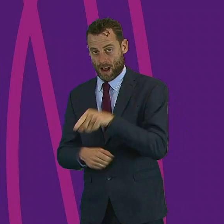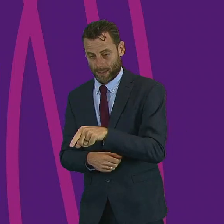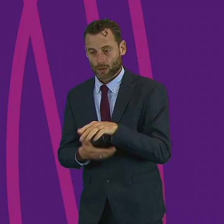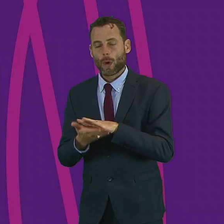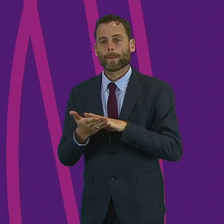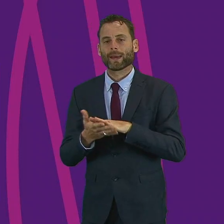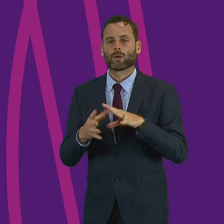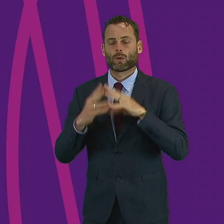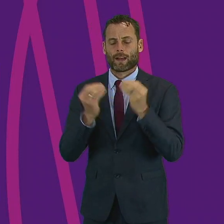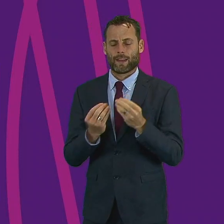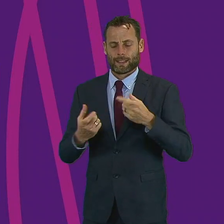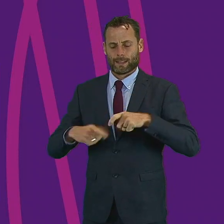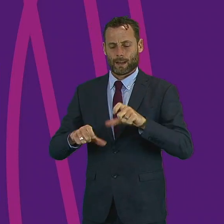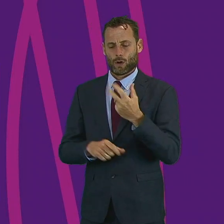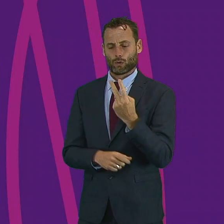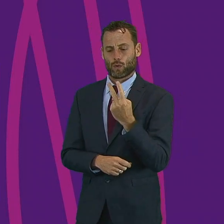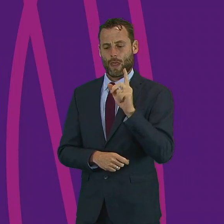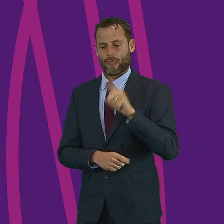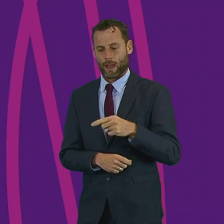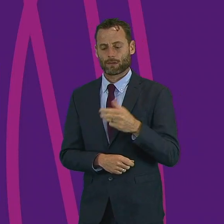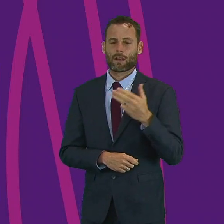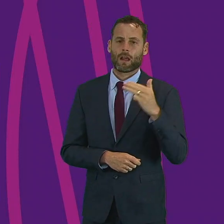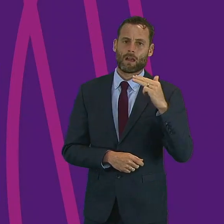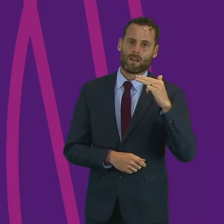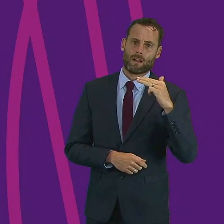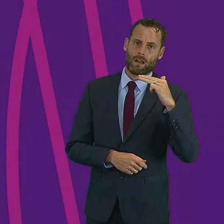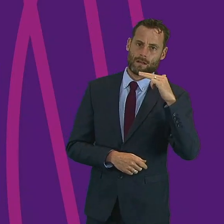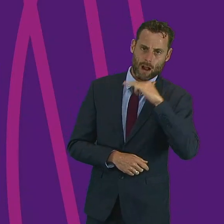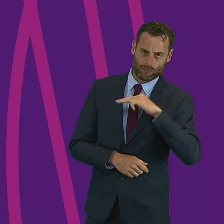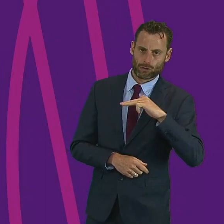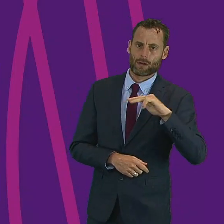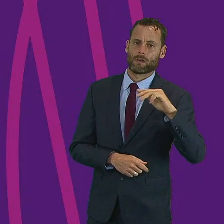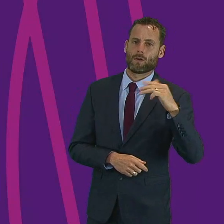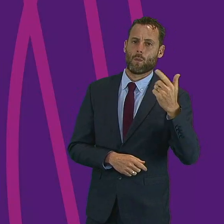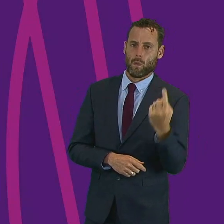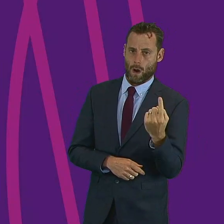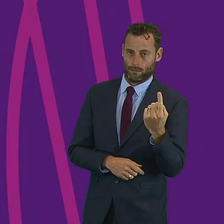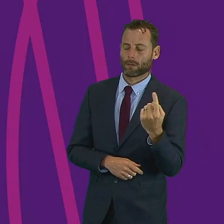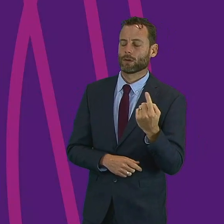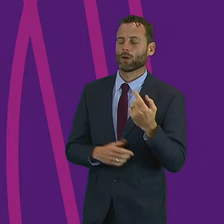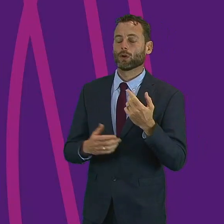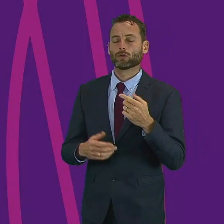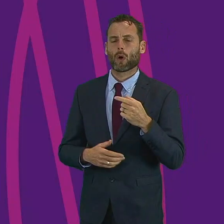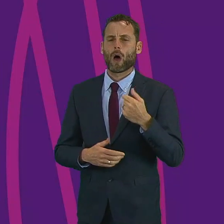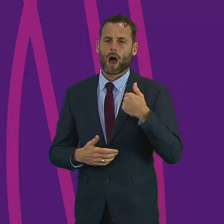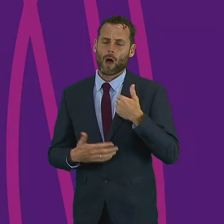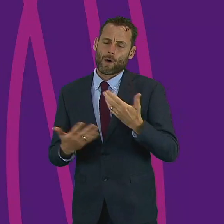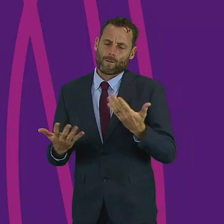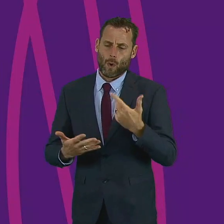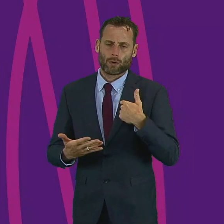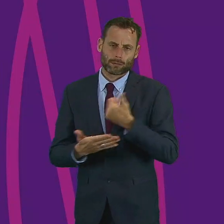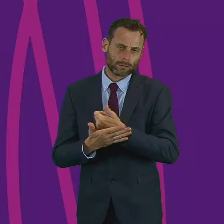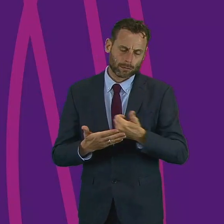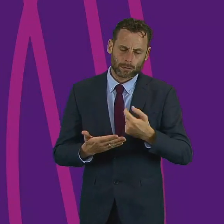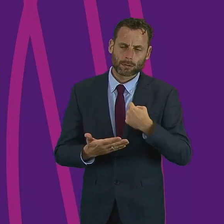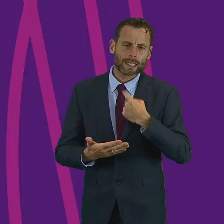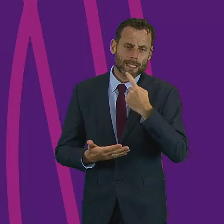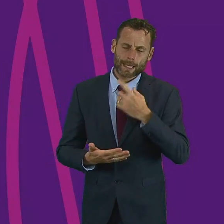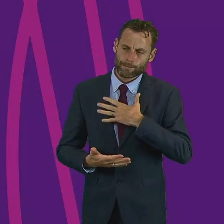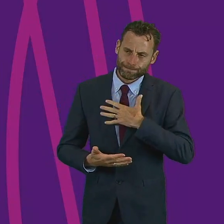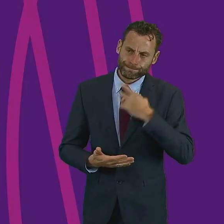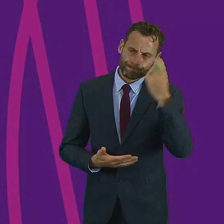remains 2,501. And yet again, my condolences, and I'm sure those of everybody across the Chamber, go to everyone who has lost a loved